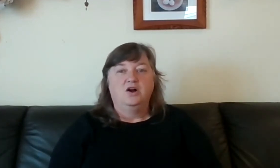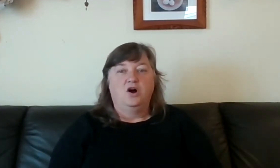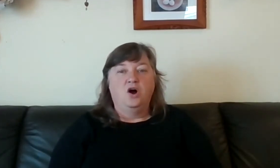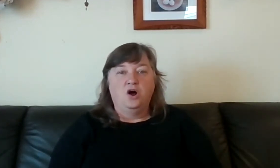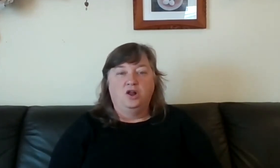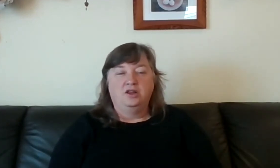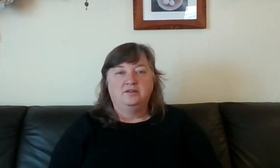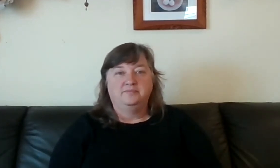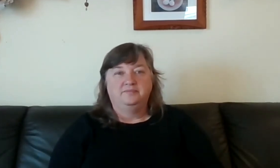All,